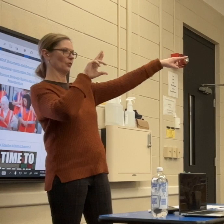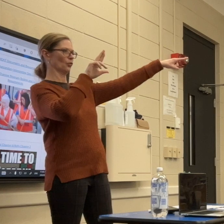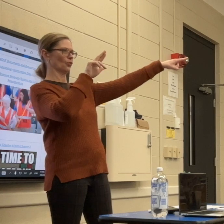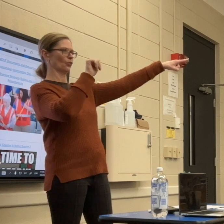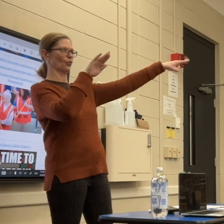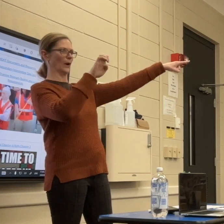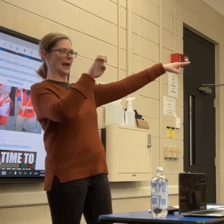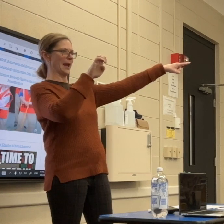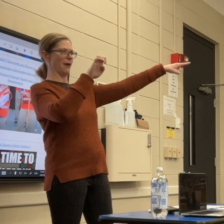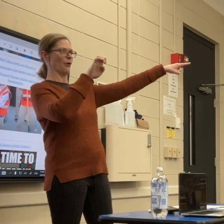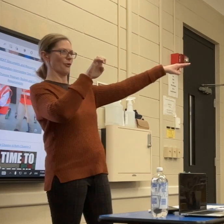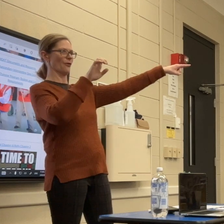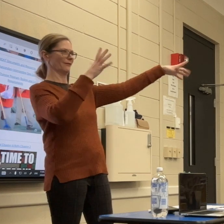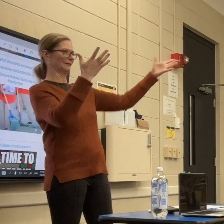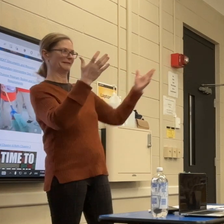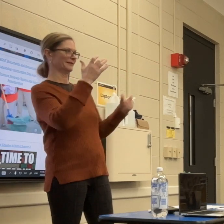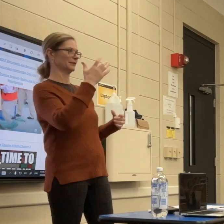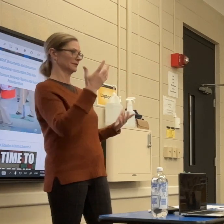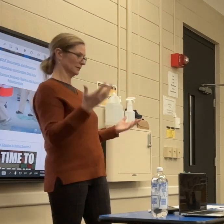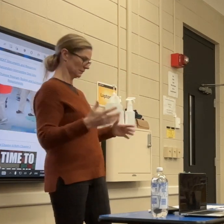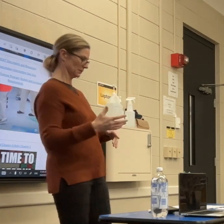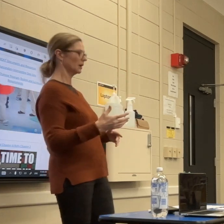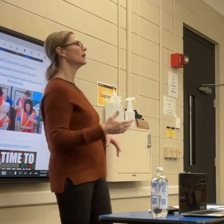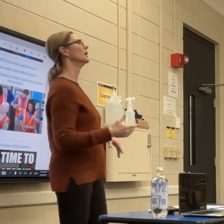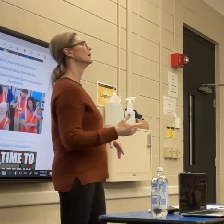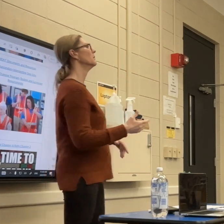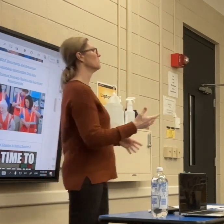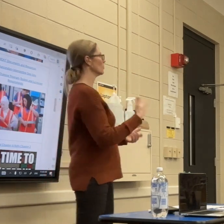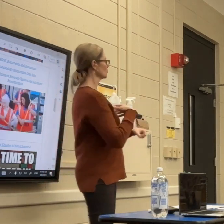Sometimes rooms don't have a really nice clock available,